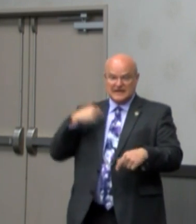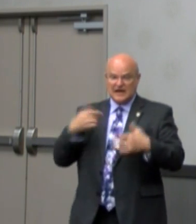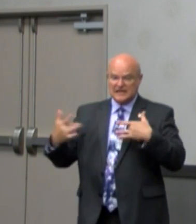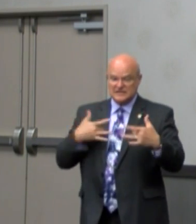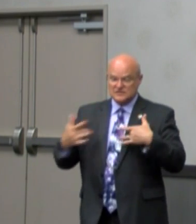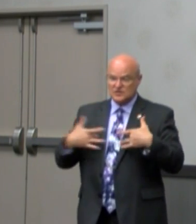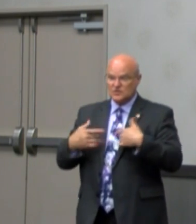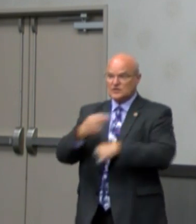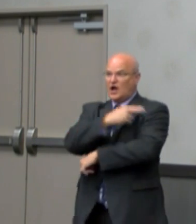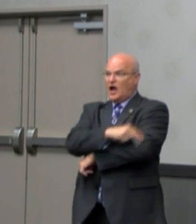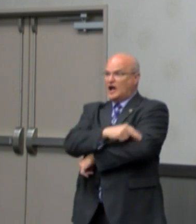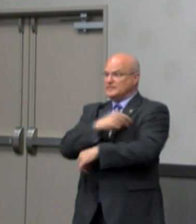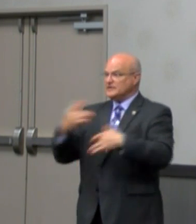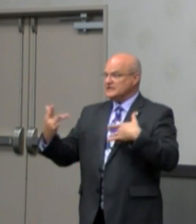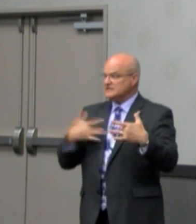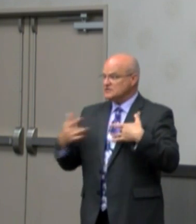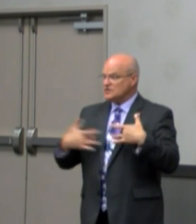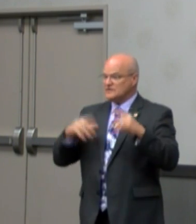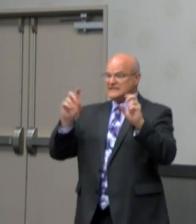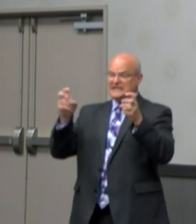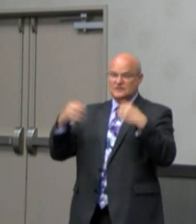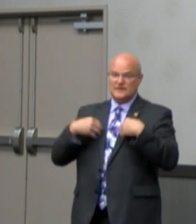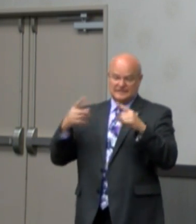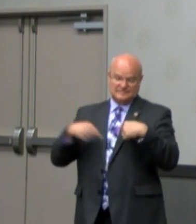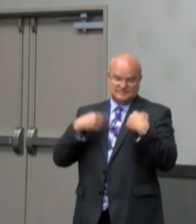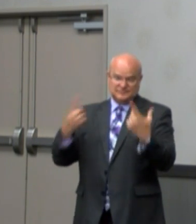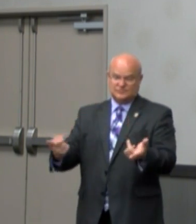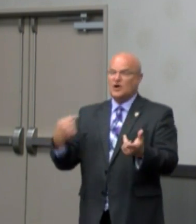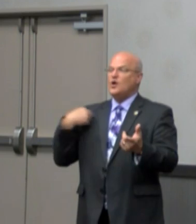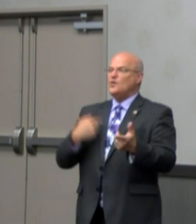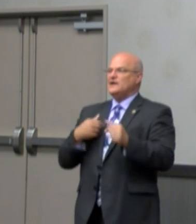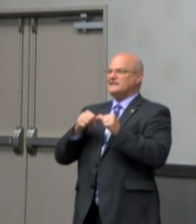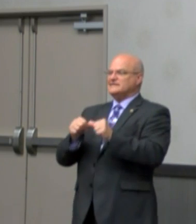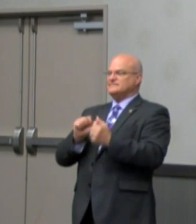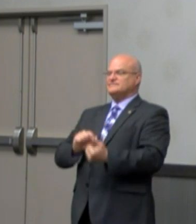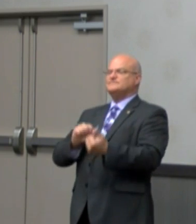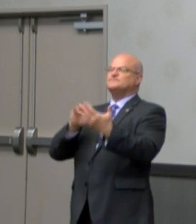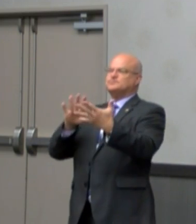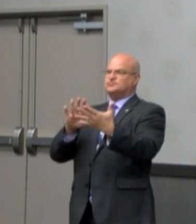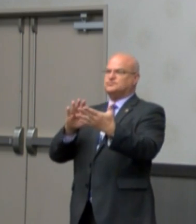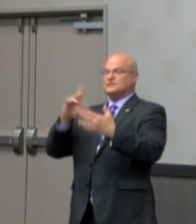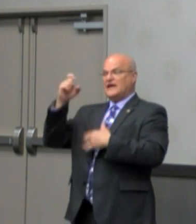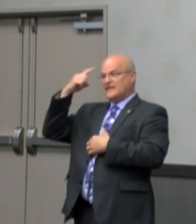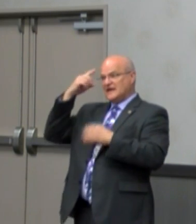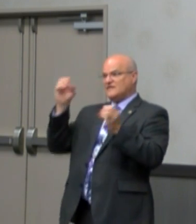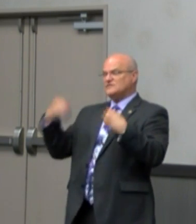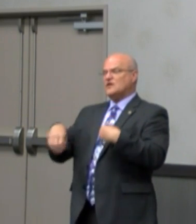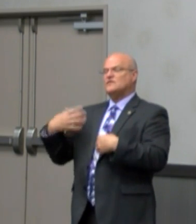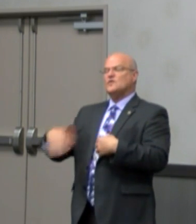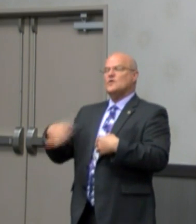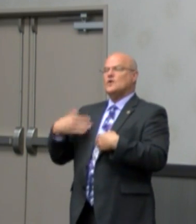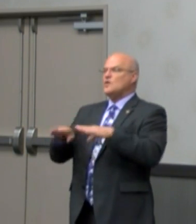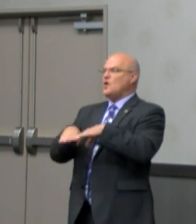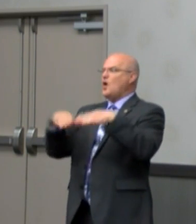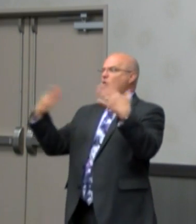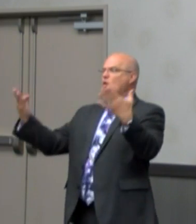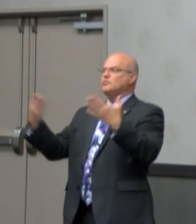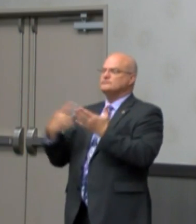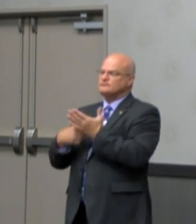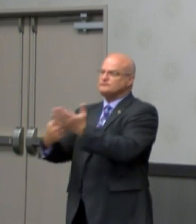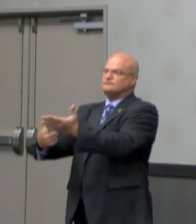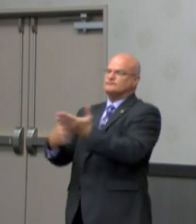our hospital concerns, some of the issues, and that we can continue to address those. And the governor's office has been very open